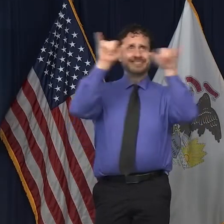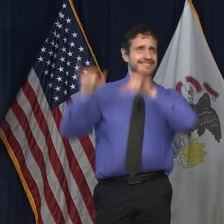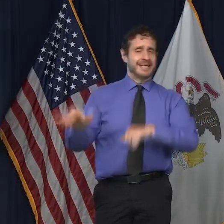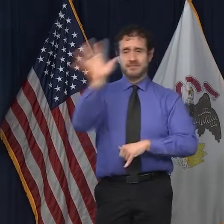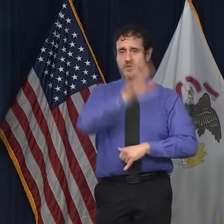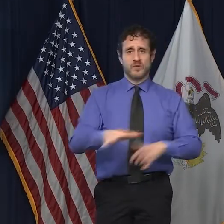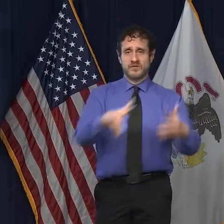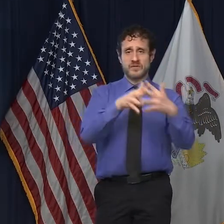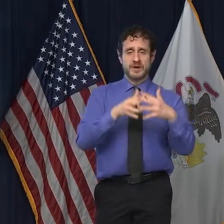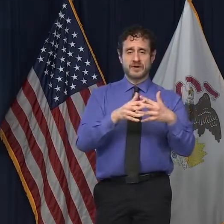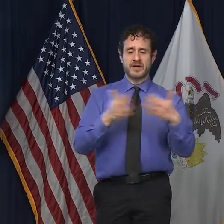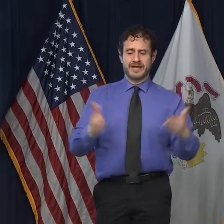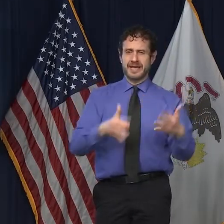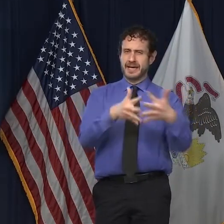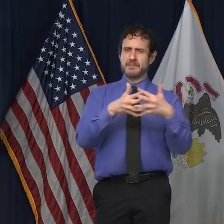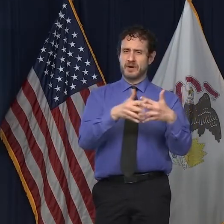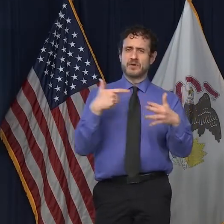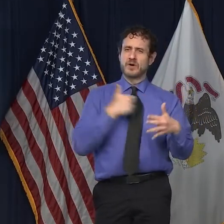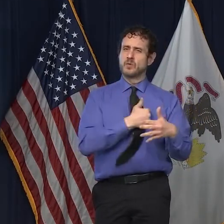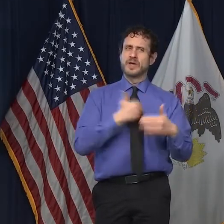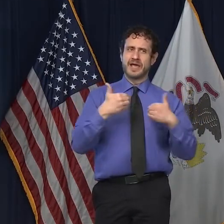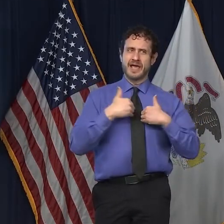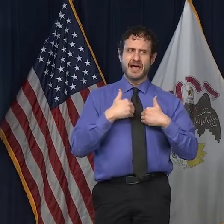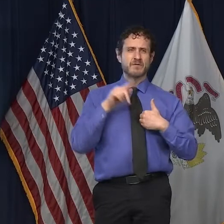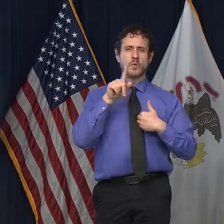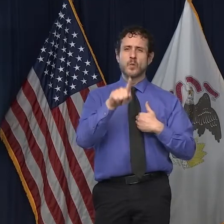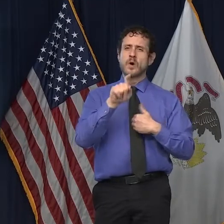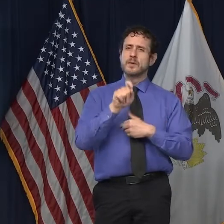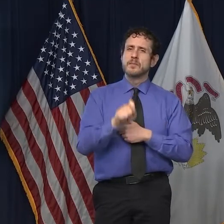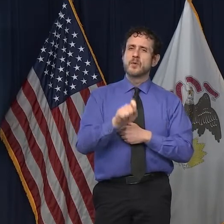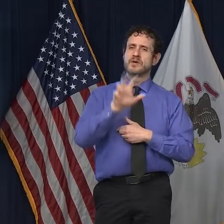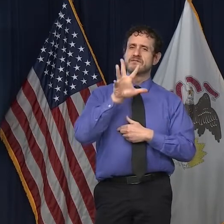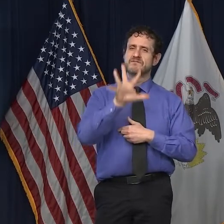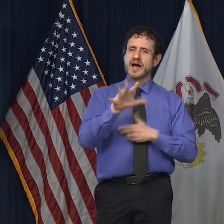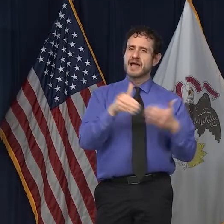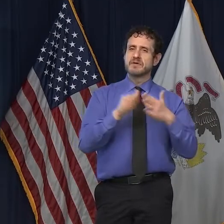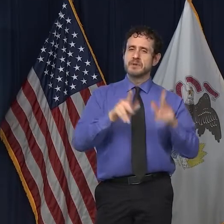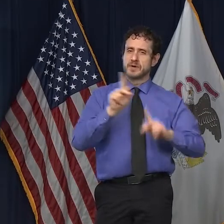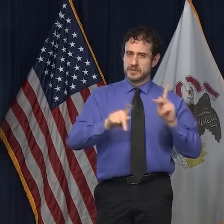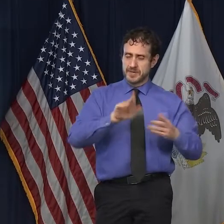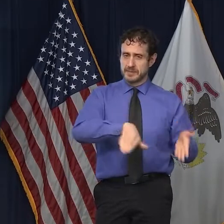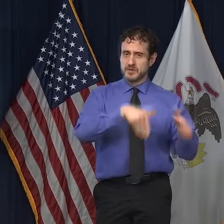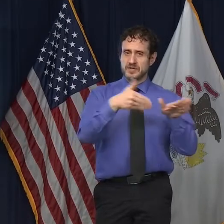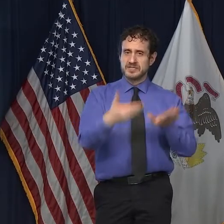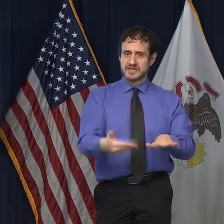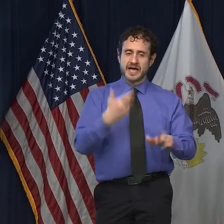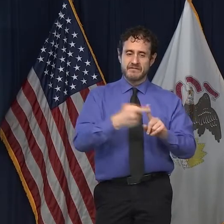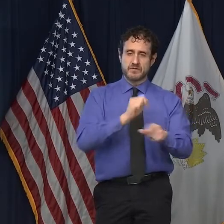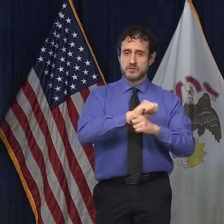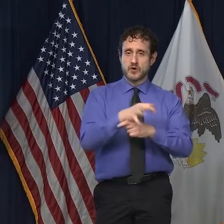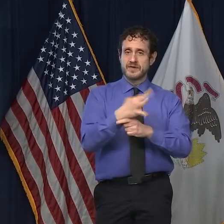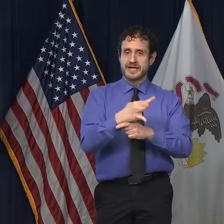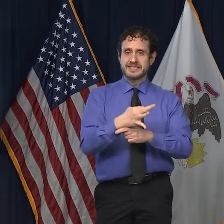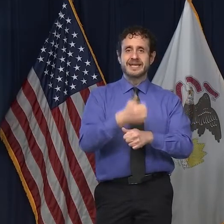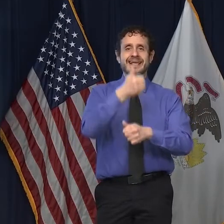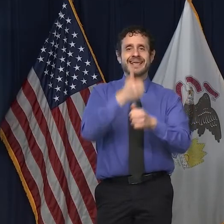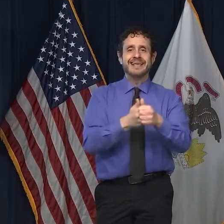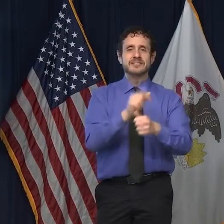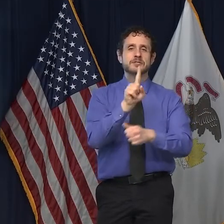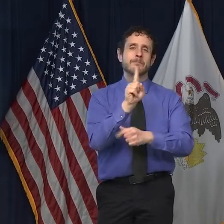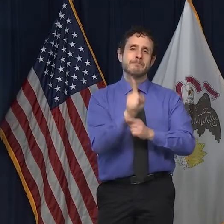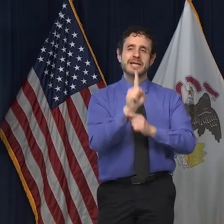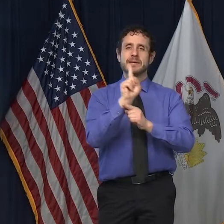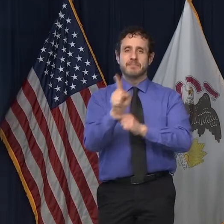States is currently losing, on average, 1.5 American lives to COVID-19 every single